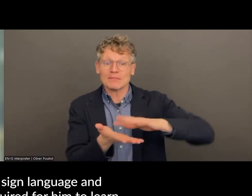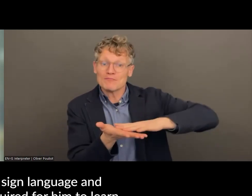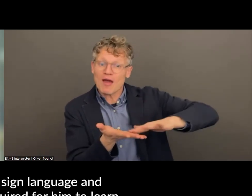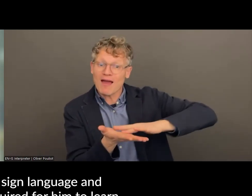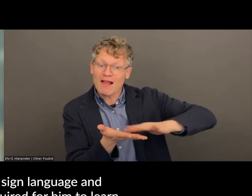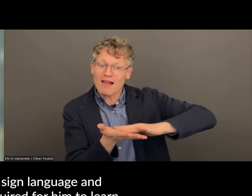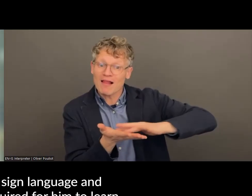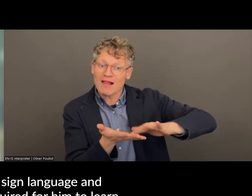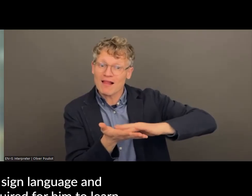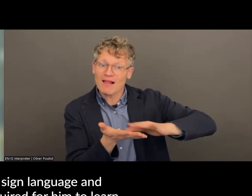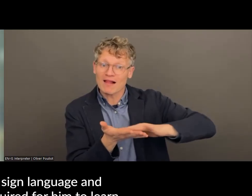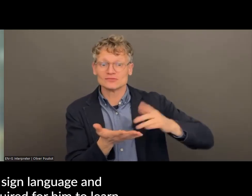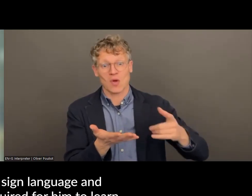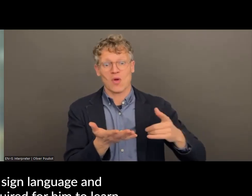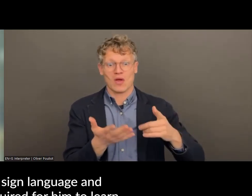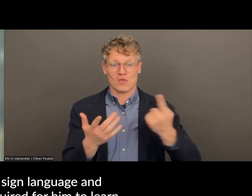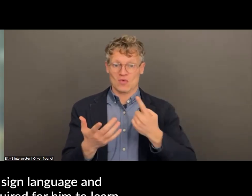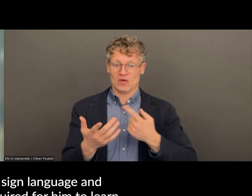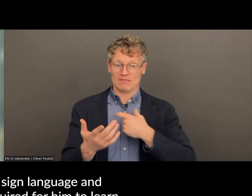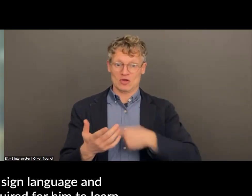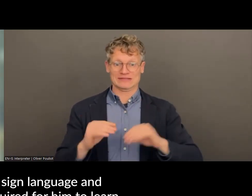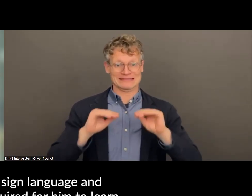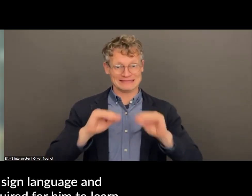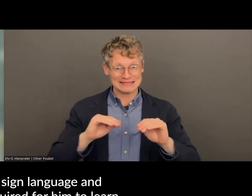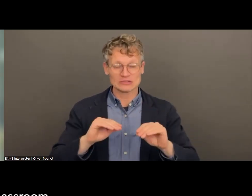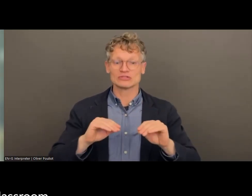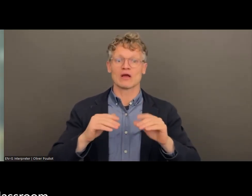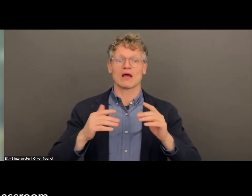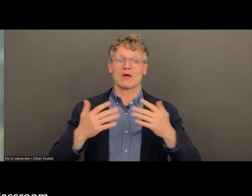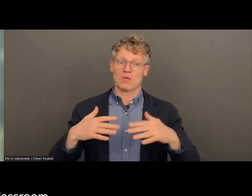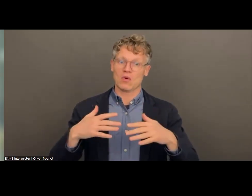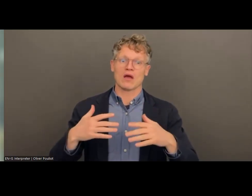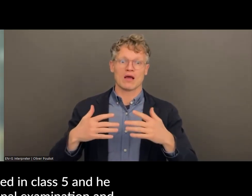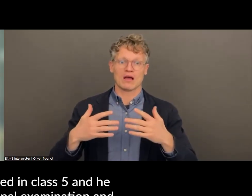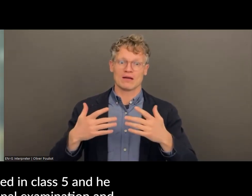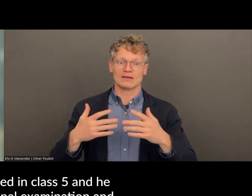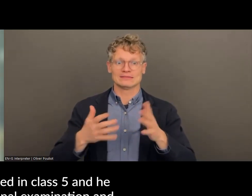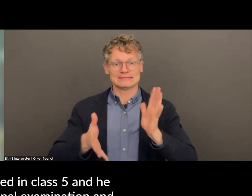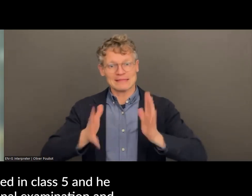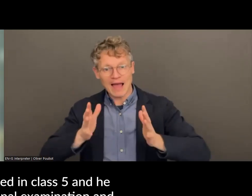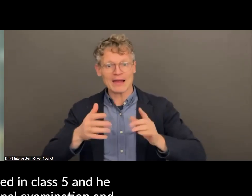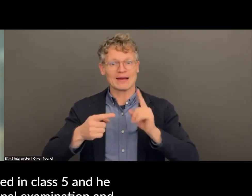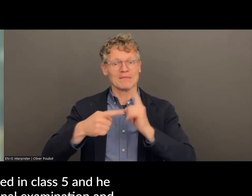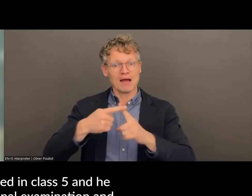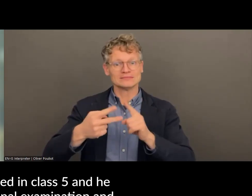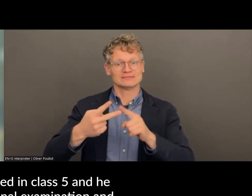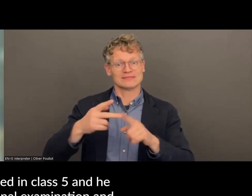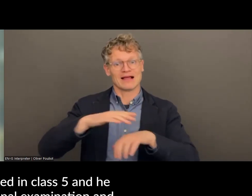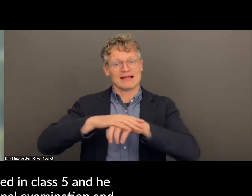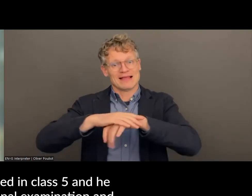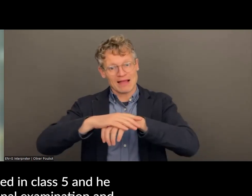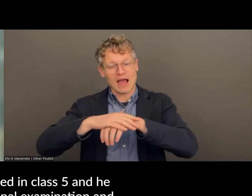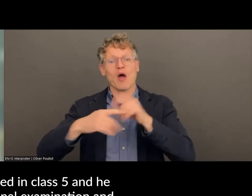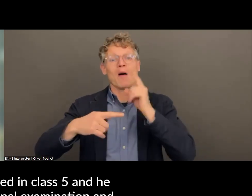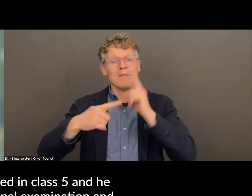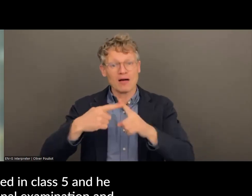in tactile sign language and technology that required for him to learn in the classroom. So now he's enrolled in class 5, and he